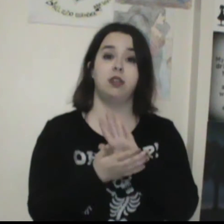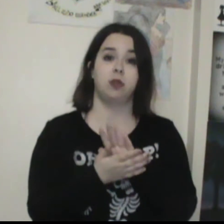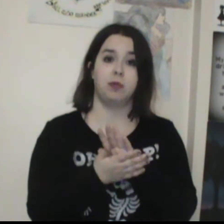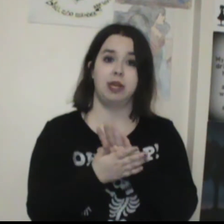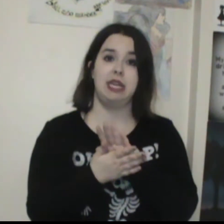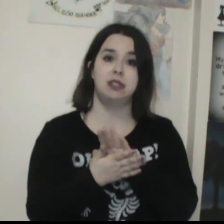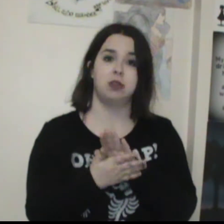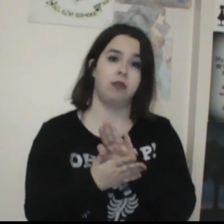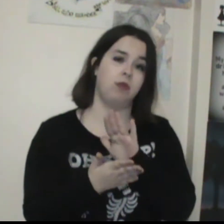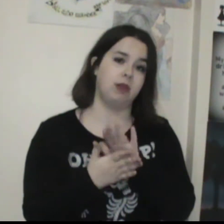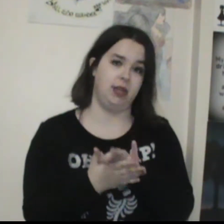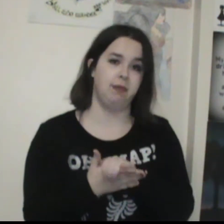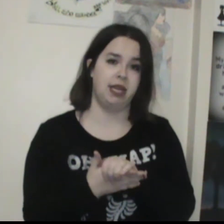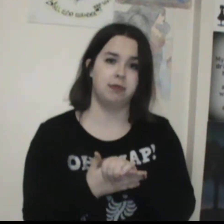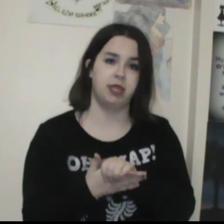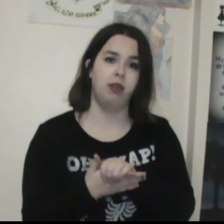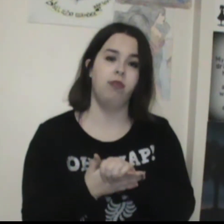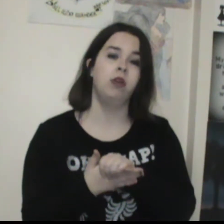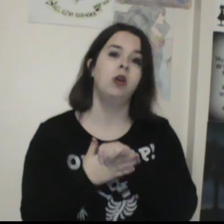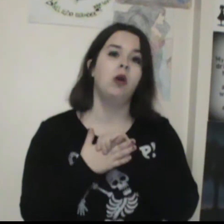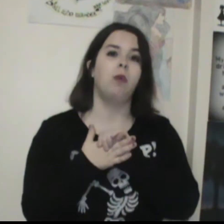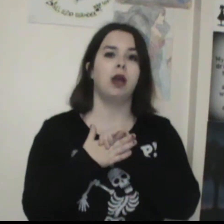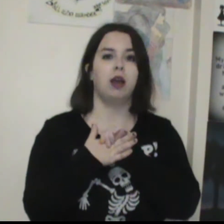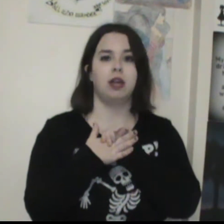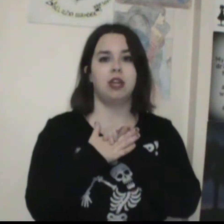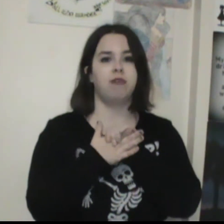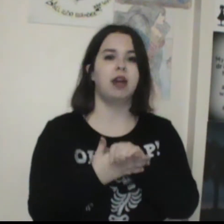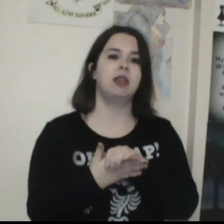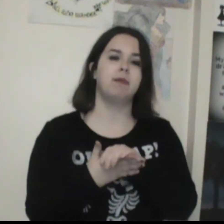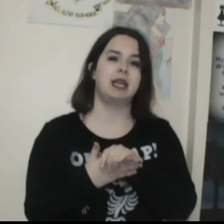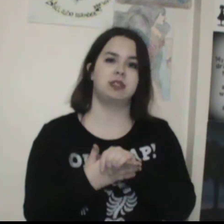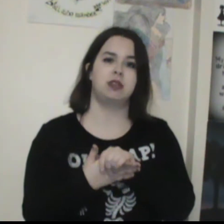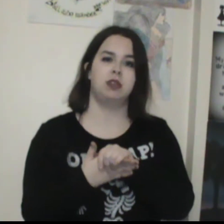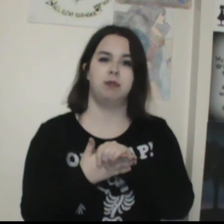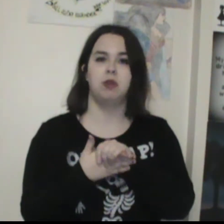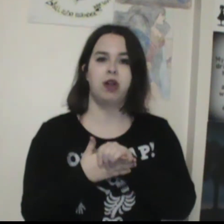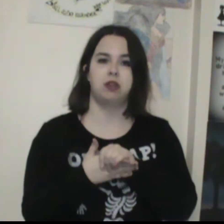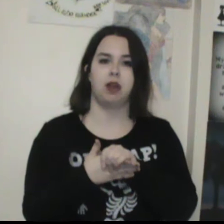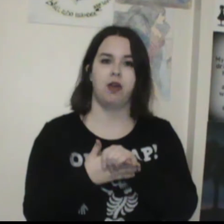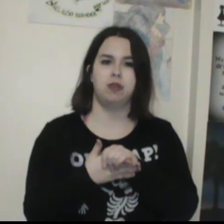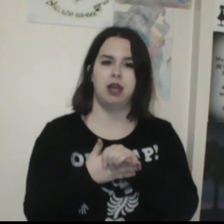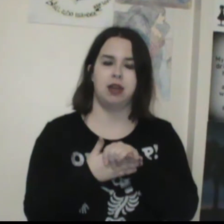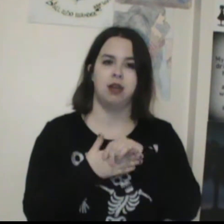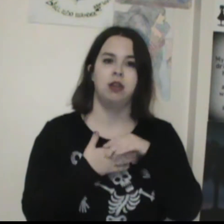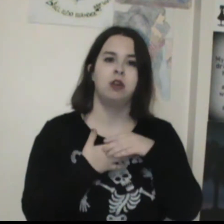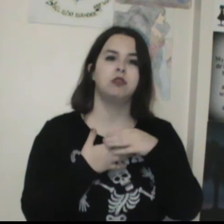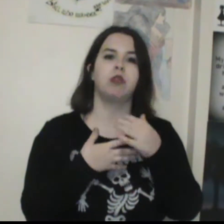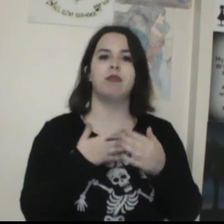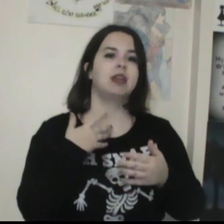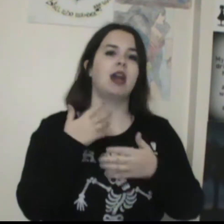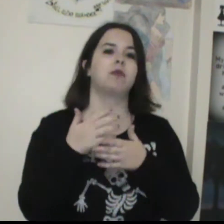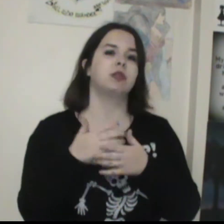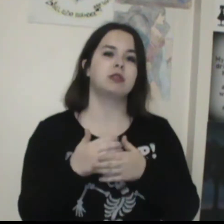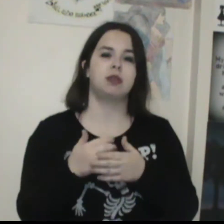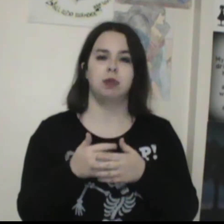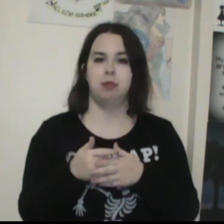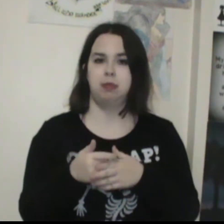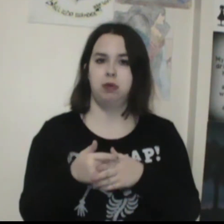to Reed sort of redeeming himself, where he finally makes it to the Mutant Underground and sort of encounters some of the people